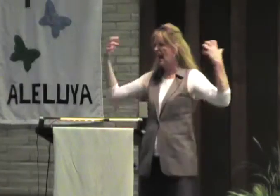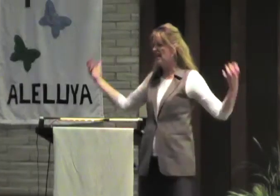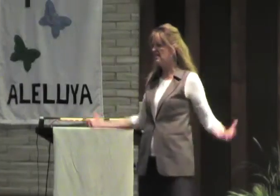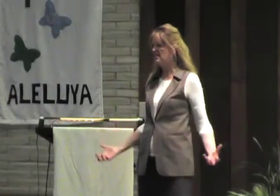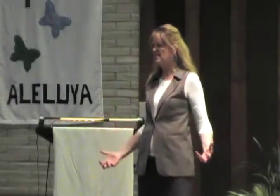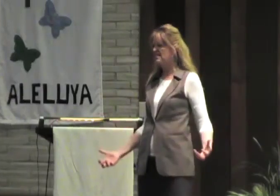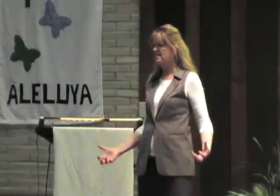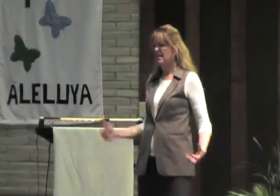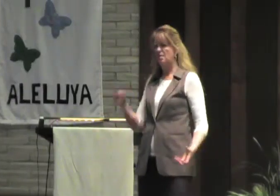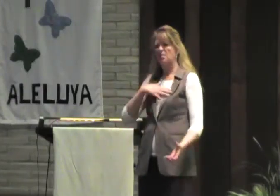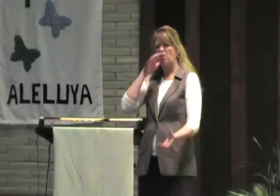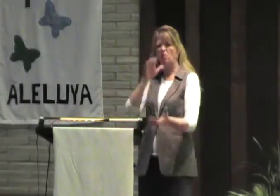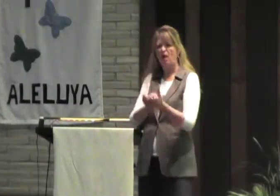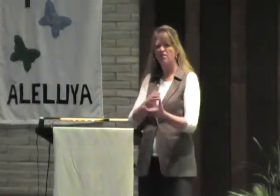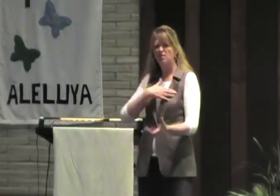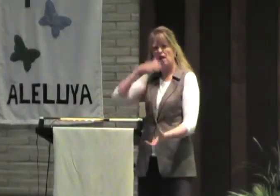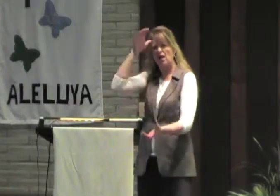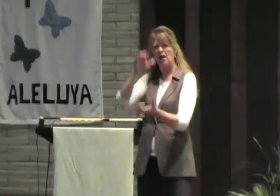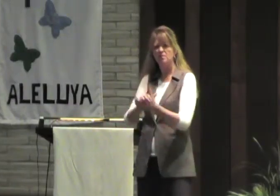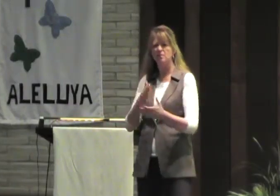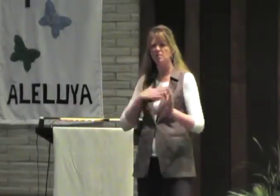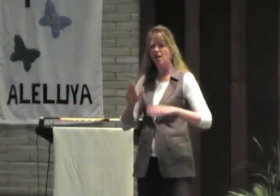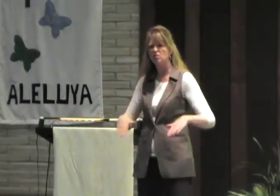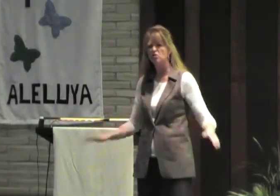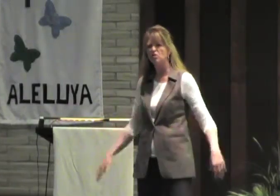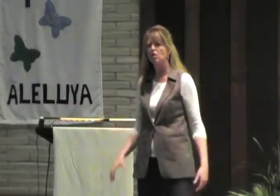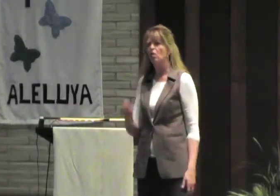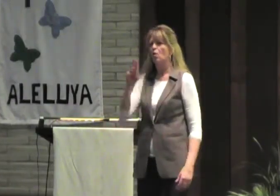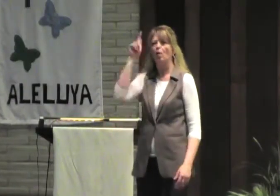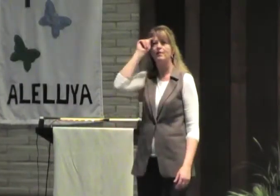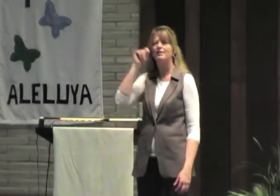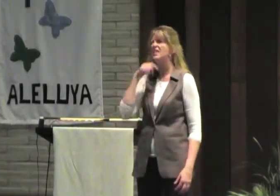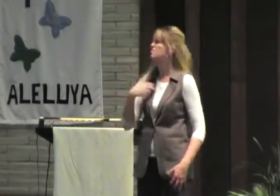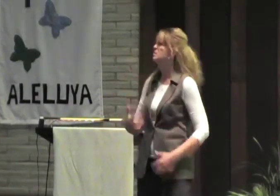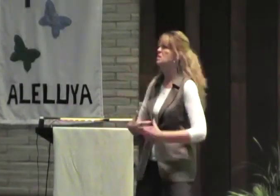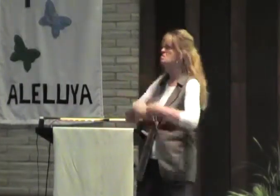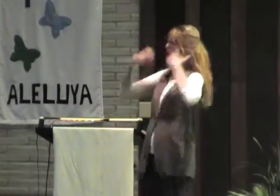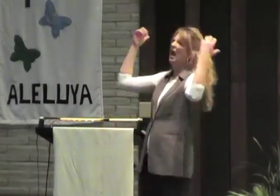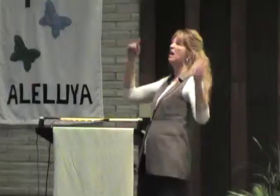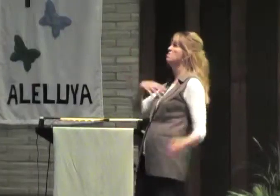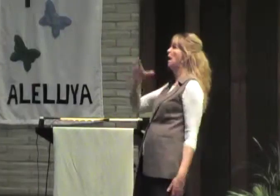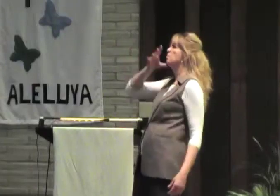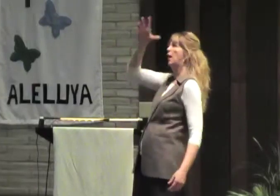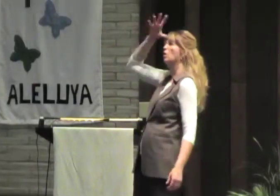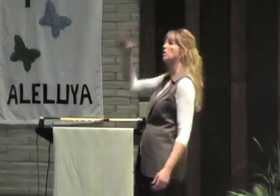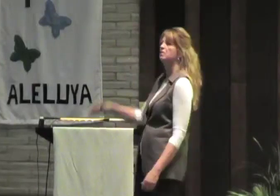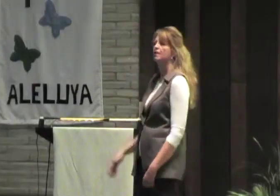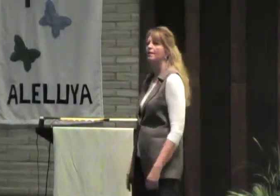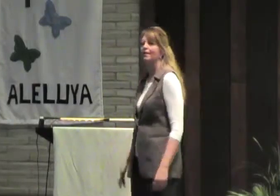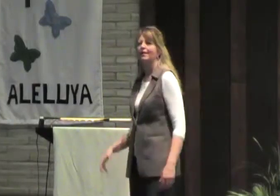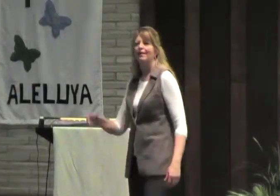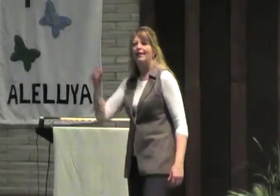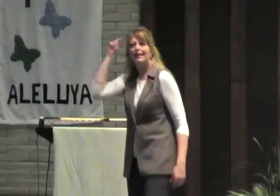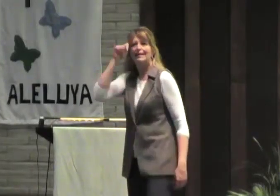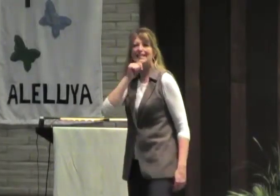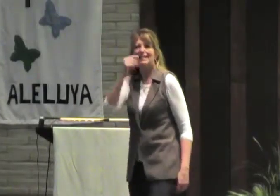I'm going to be mad at my wife or my husband or my children or my teenager, or a teenager says to be mad at my